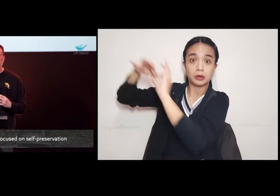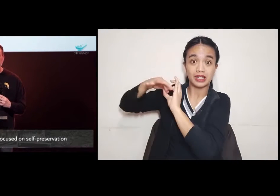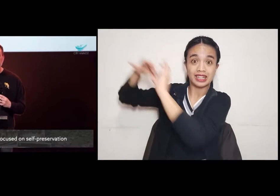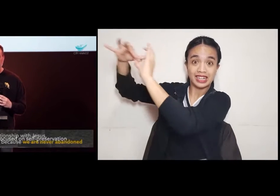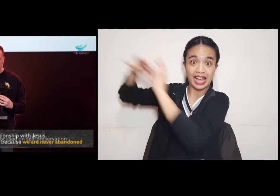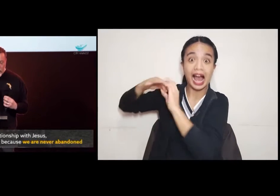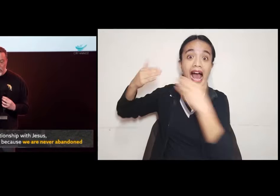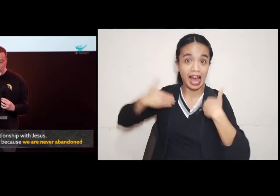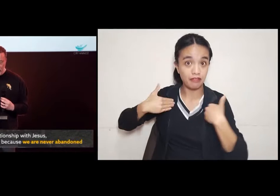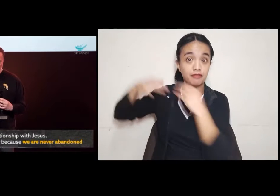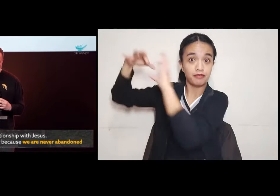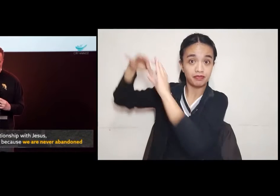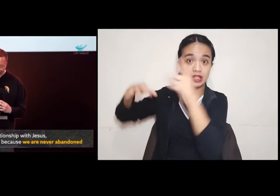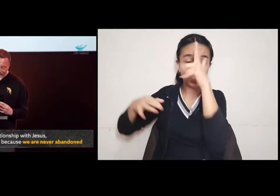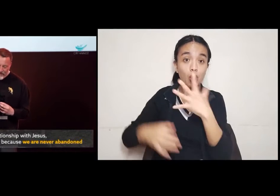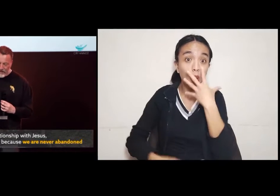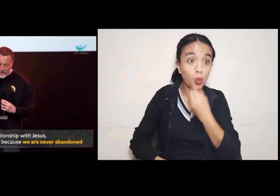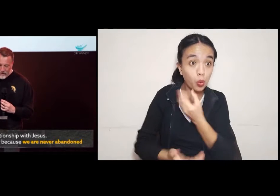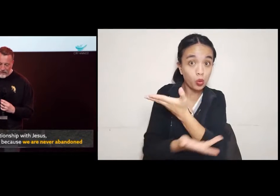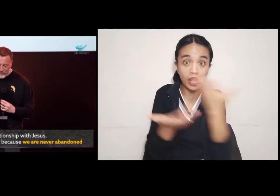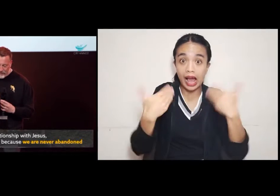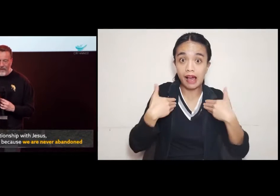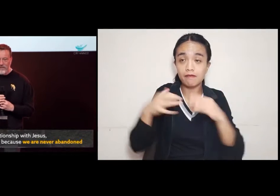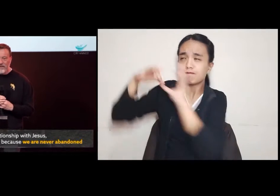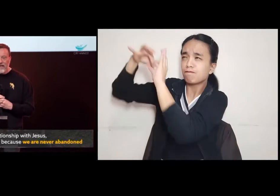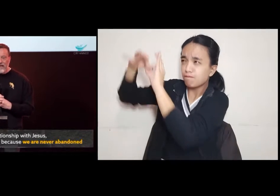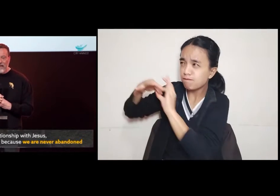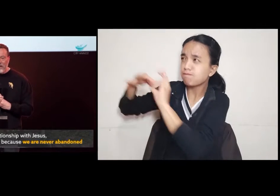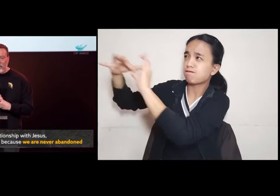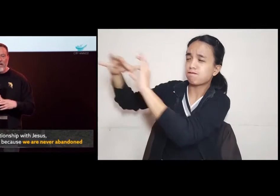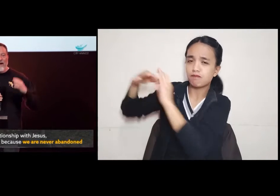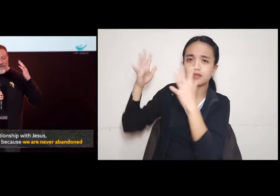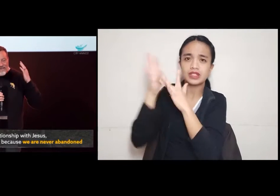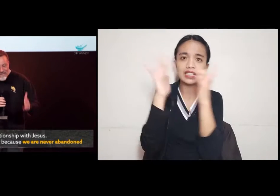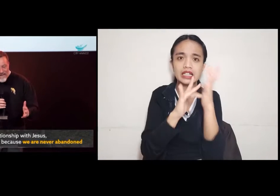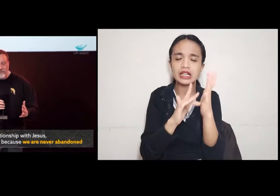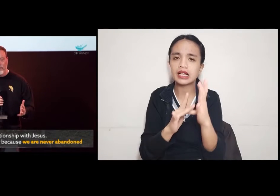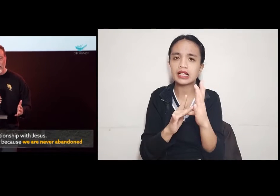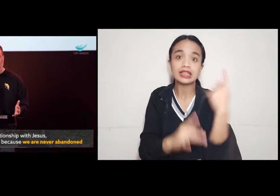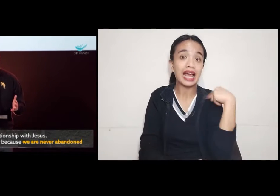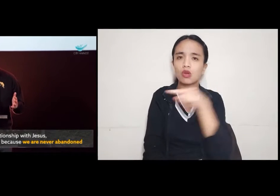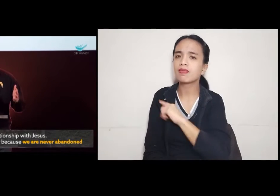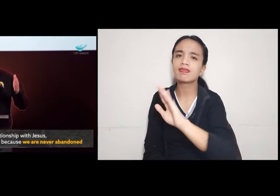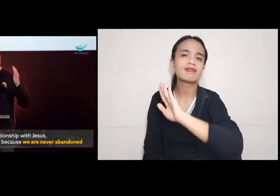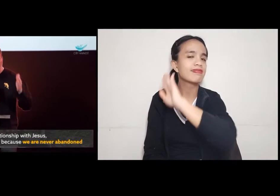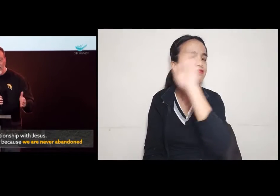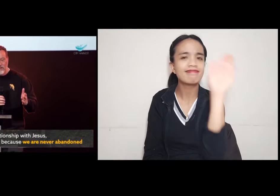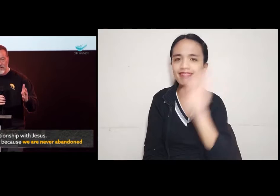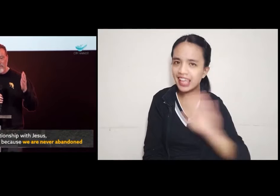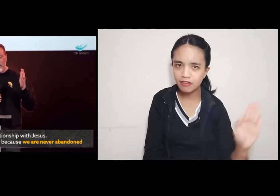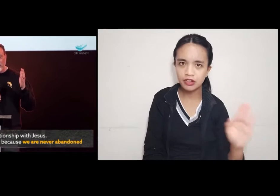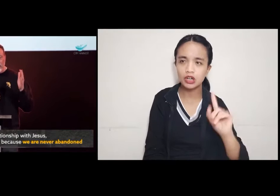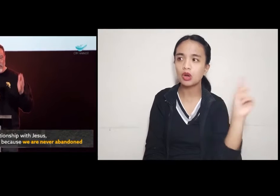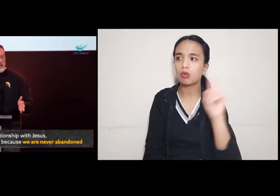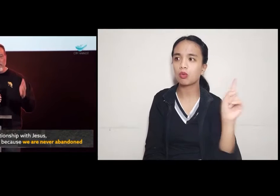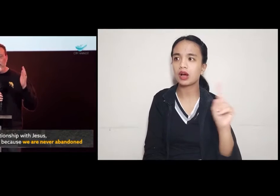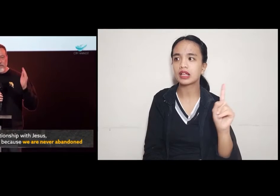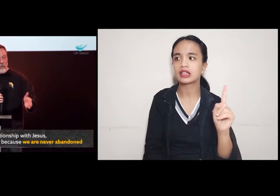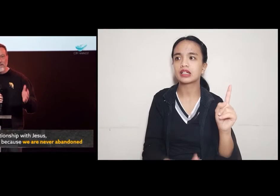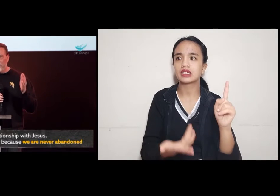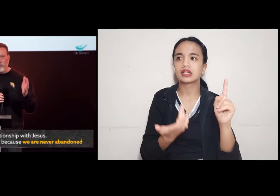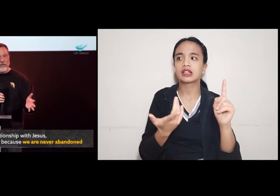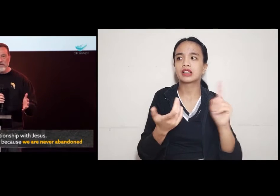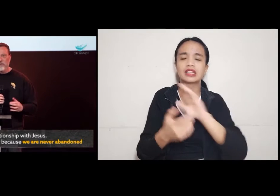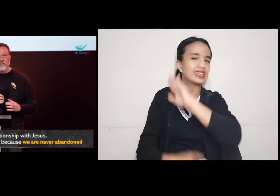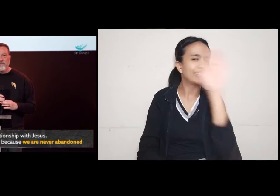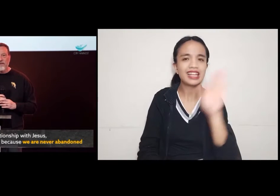created us, for those of us who are in a relationship with Jesus Christ, we are never to the place where we should be